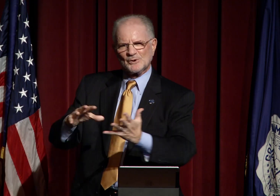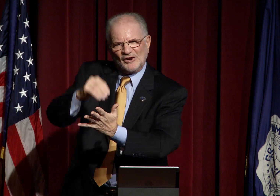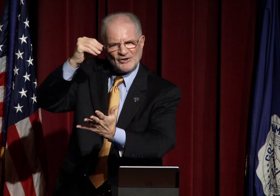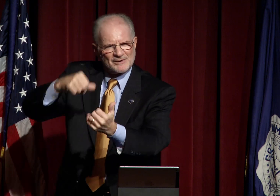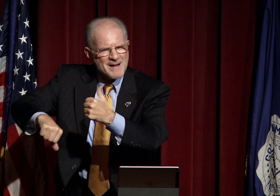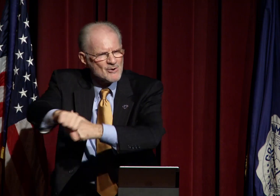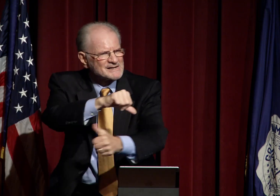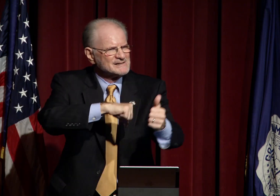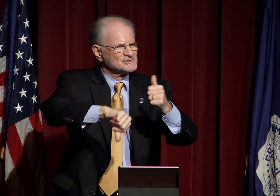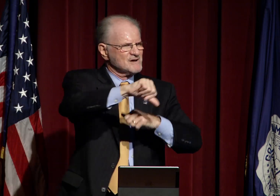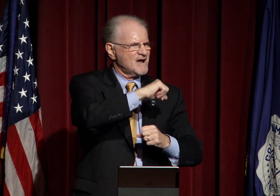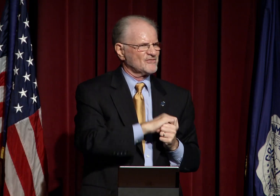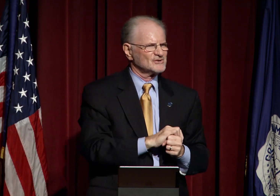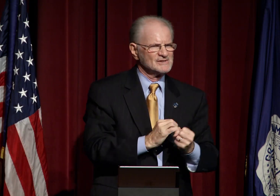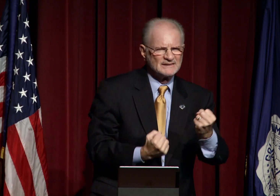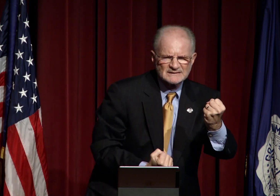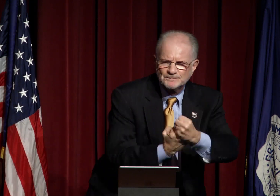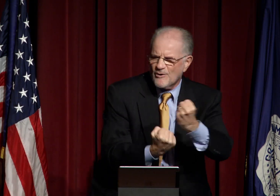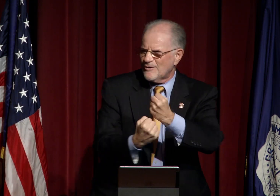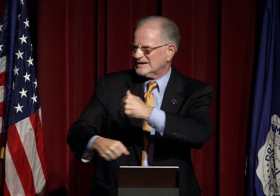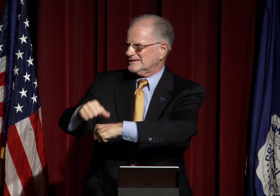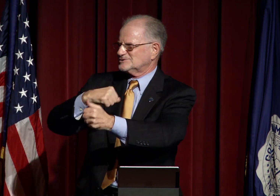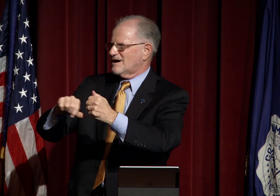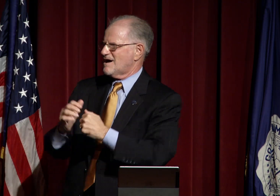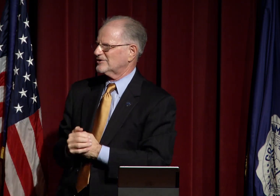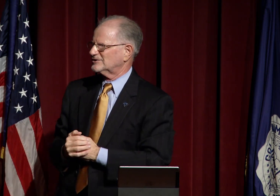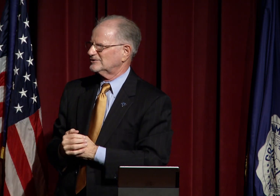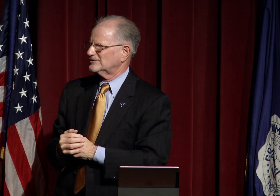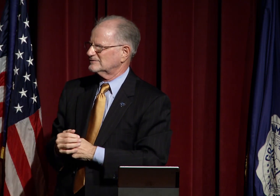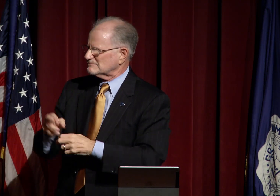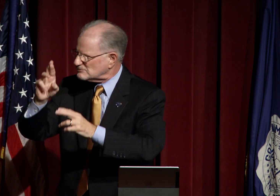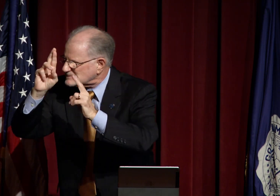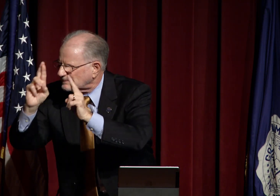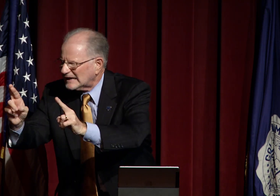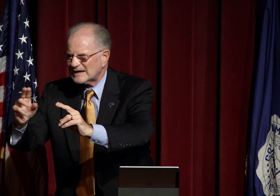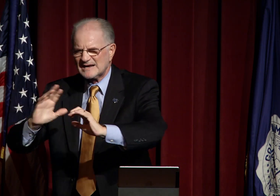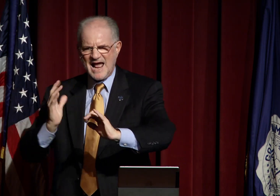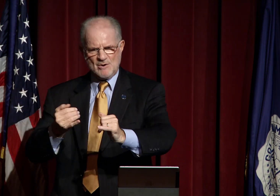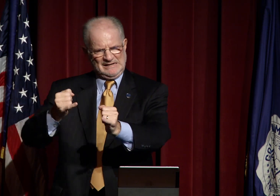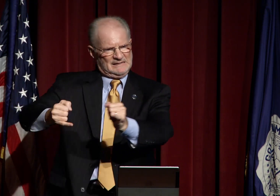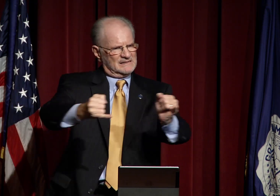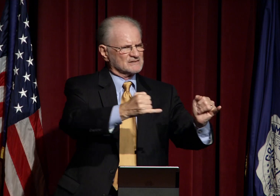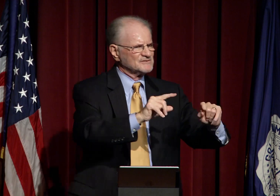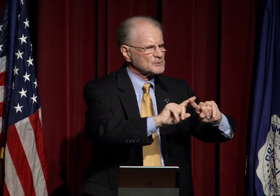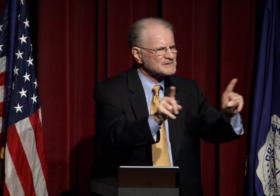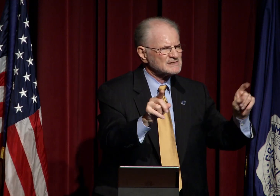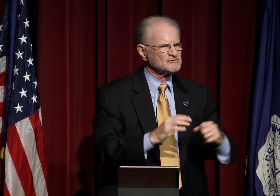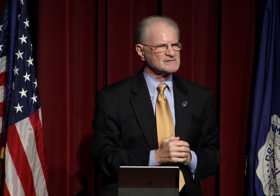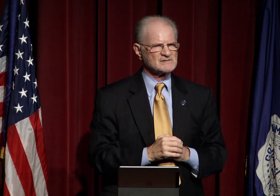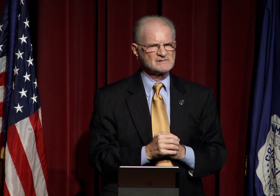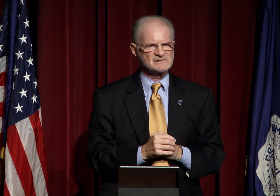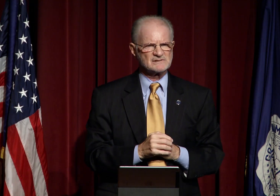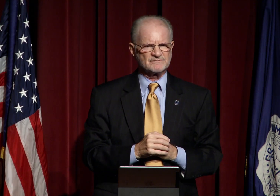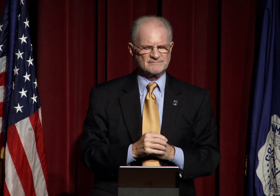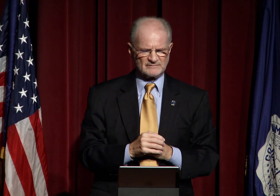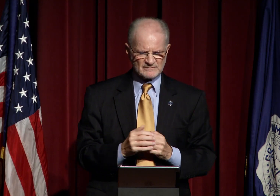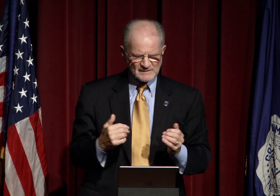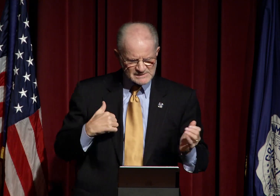the world to take advantage of the opportunities present here at Gallaudet, and we must all support each other in that,